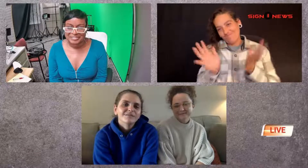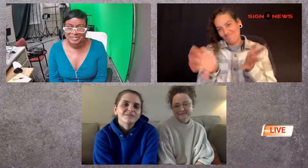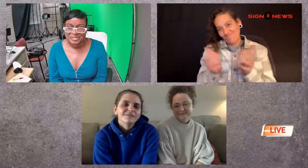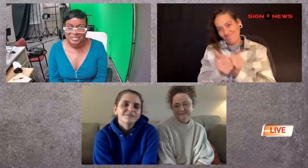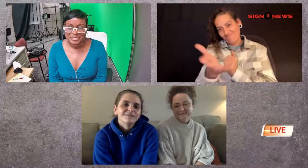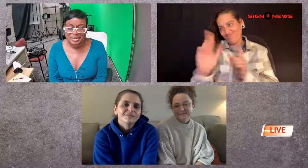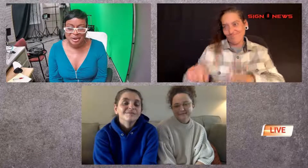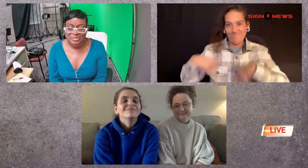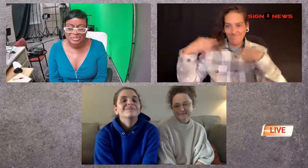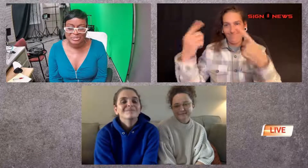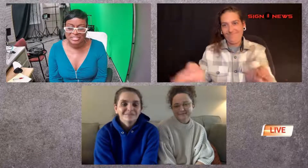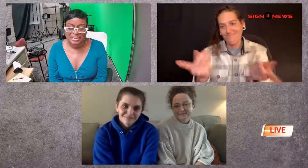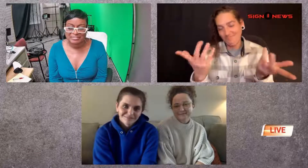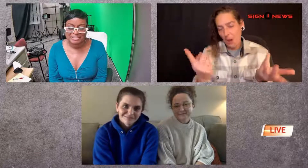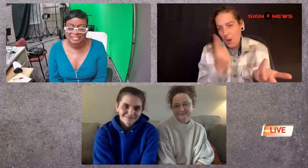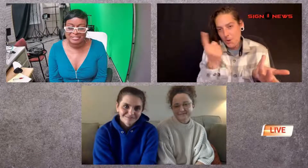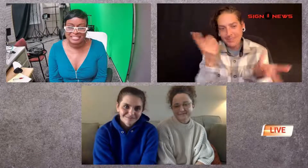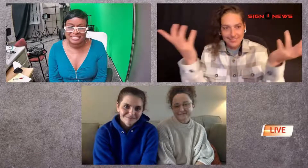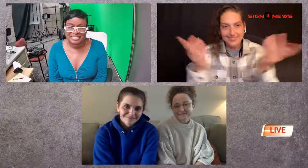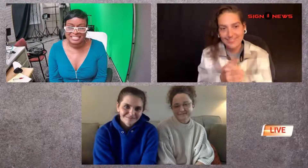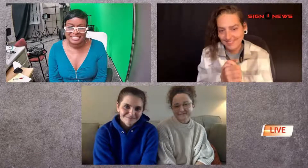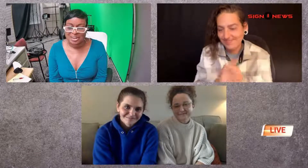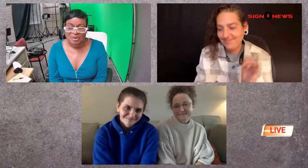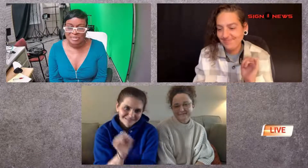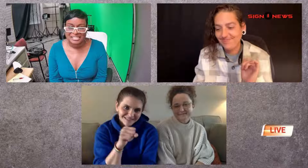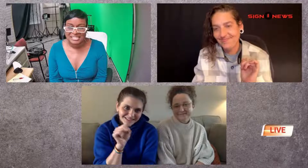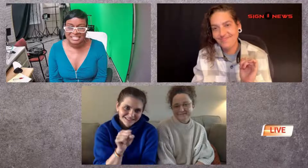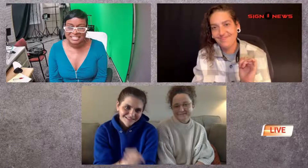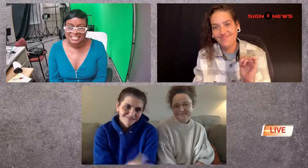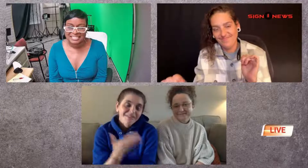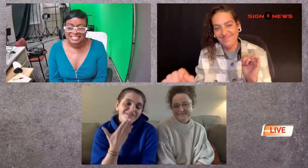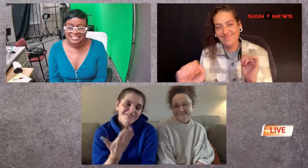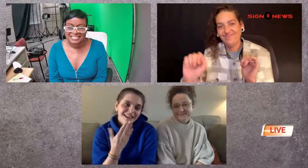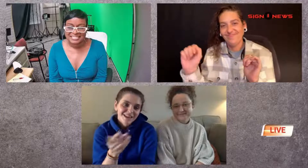Michelle, of course, I always enjoy chatting with you. Always.